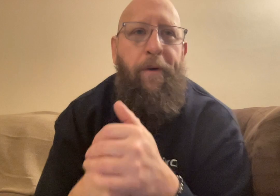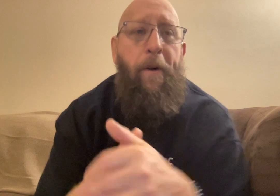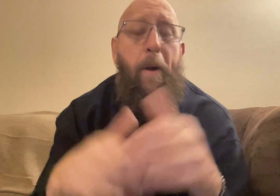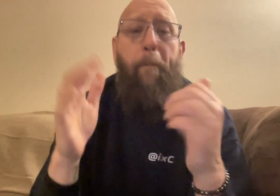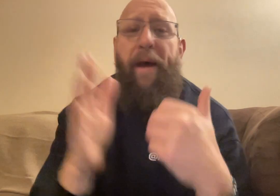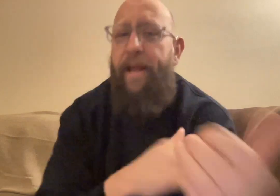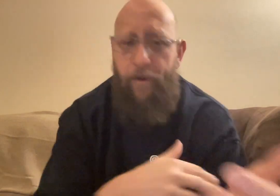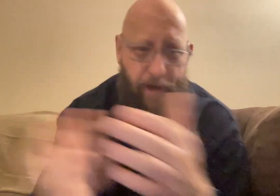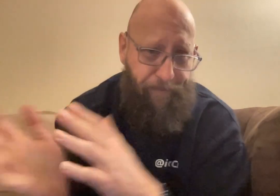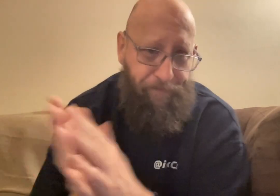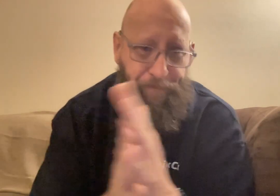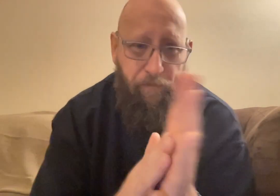But anyway,